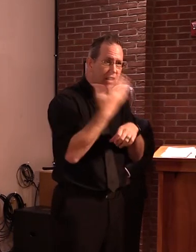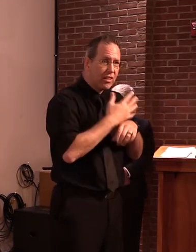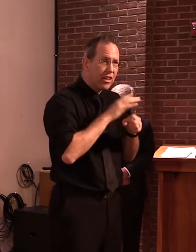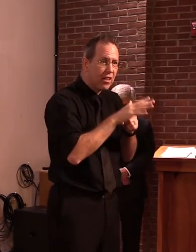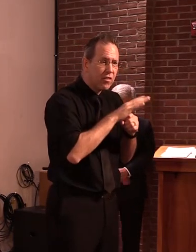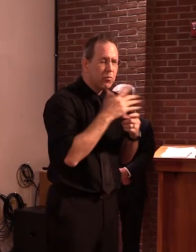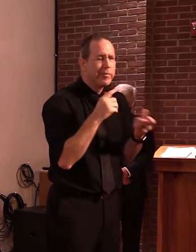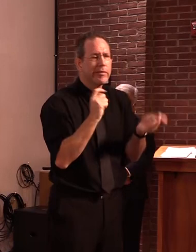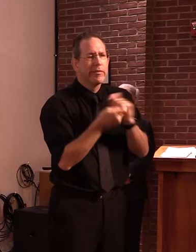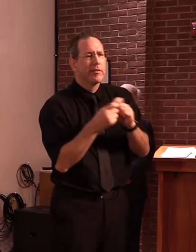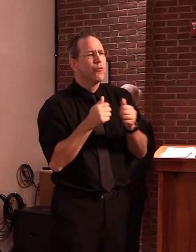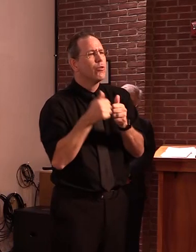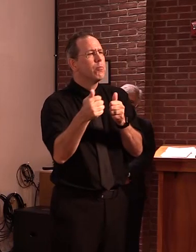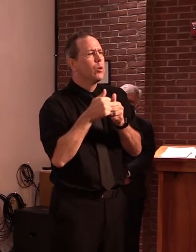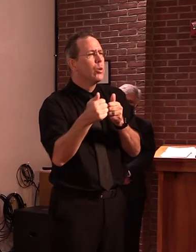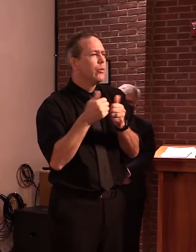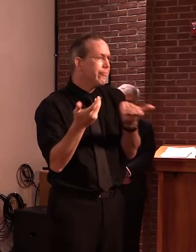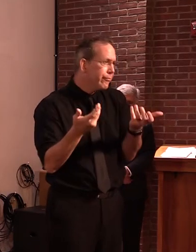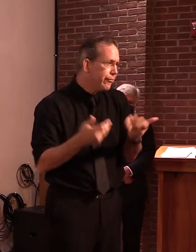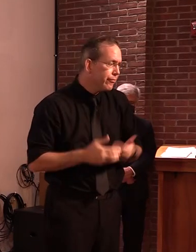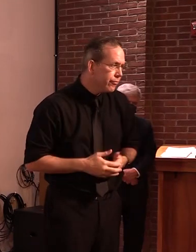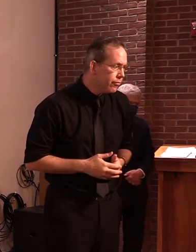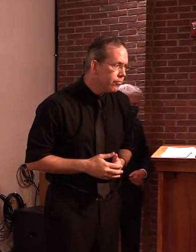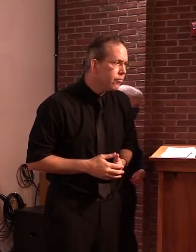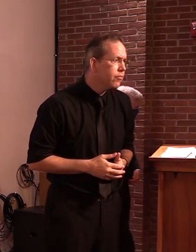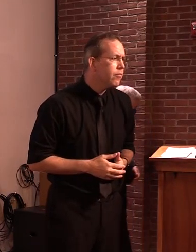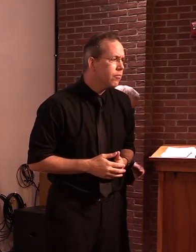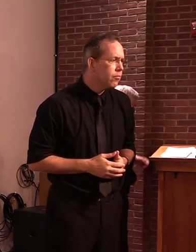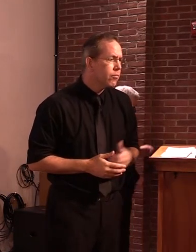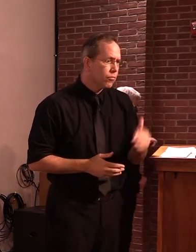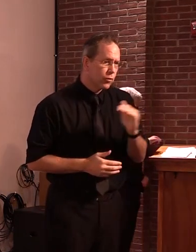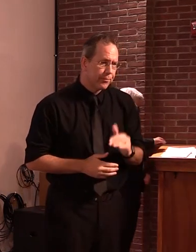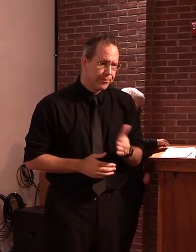Yeah. Okay, thank you. Mike Donahue, The Islander.